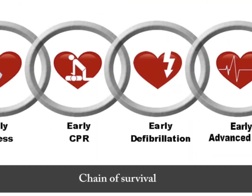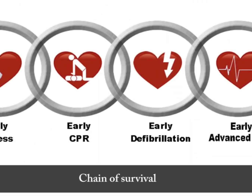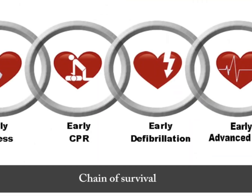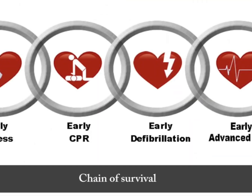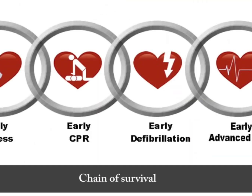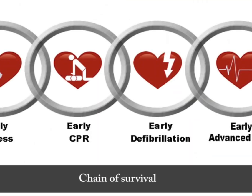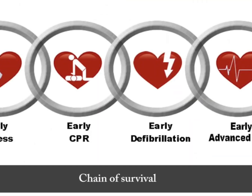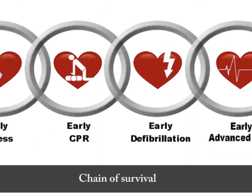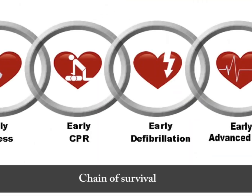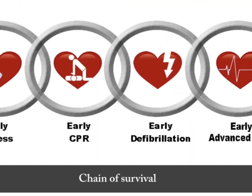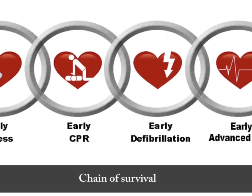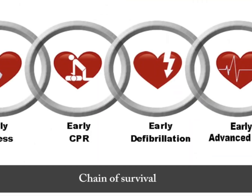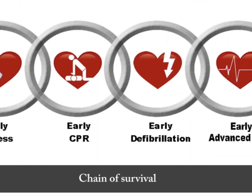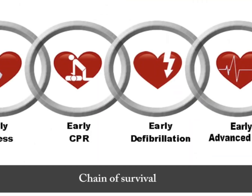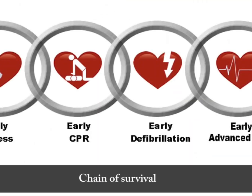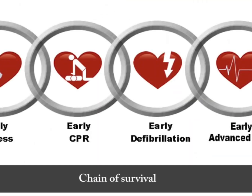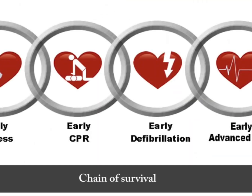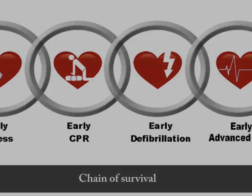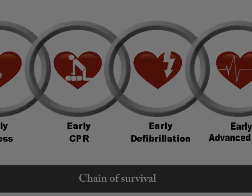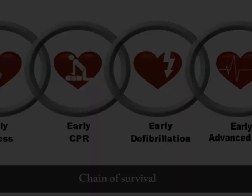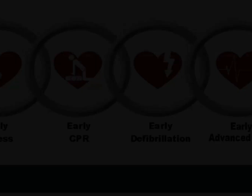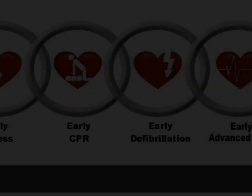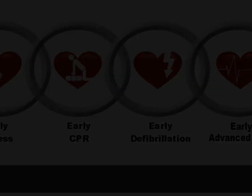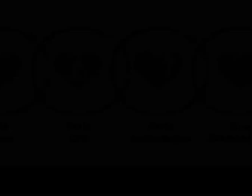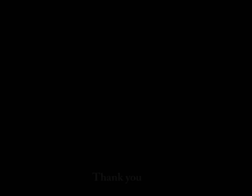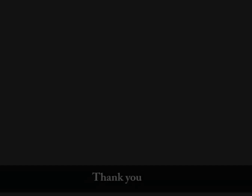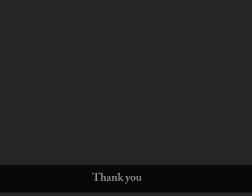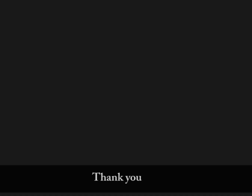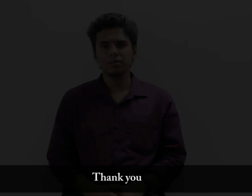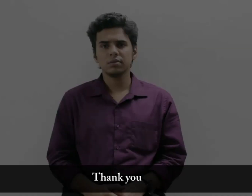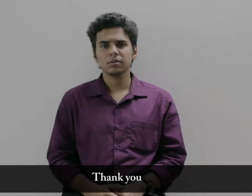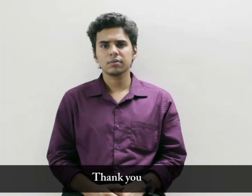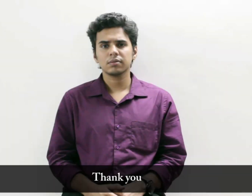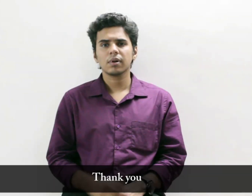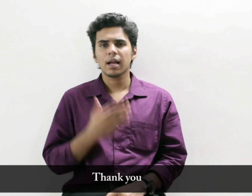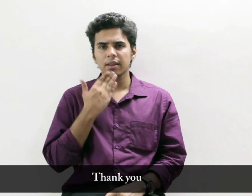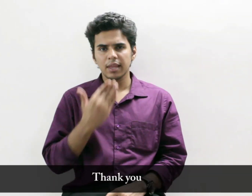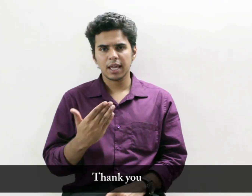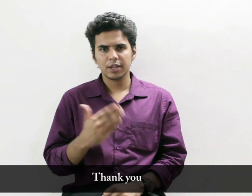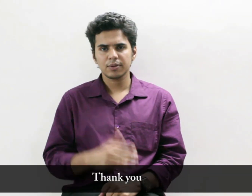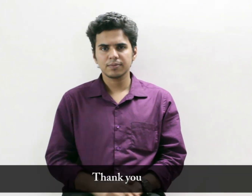Thank you.